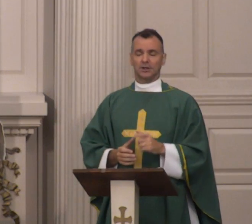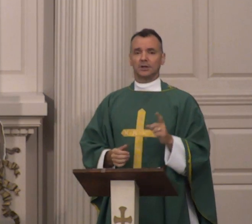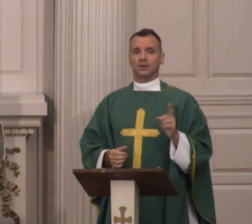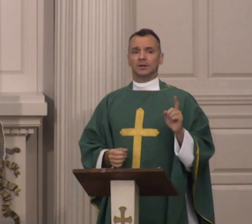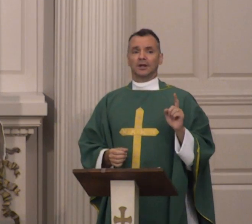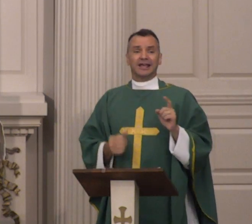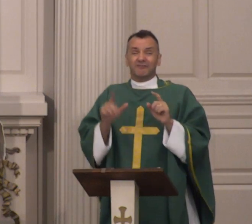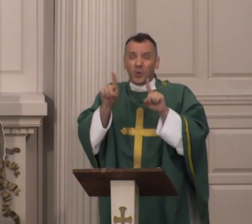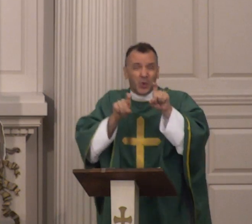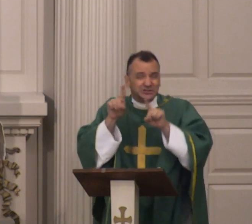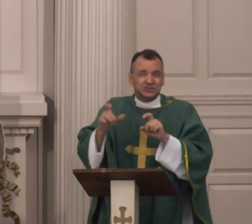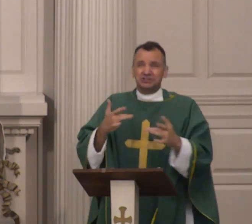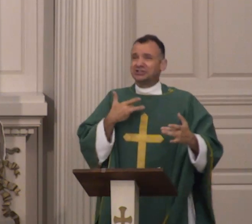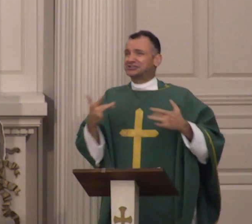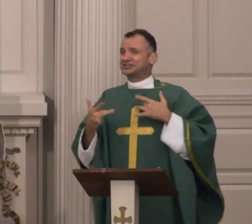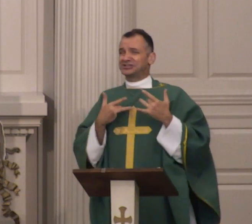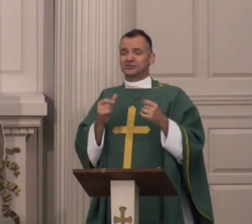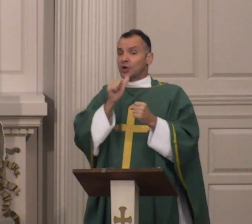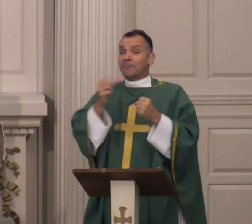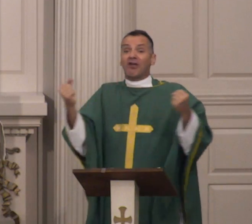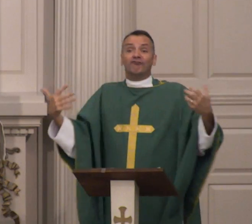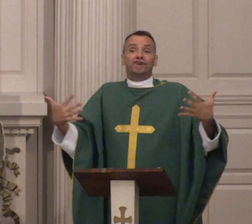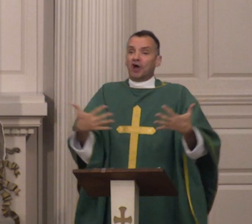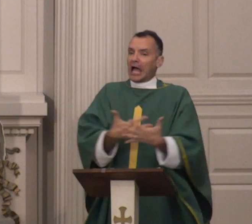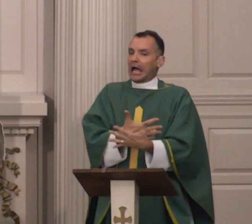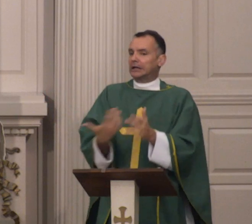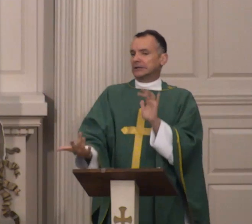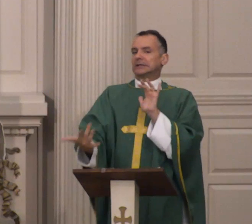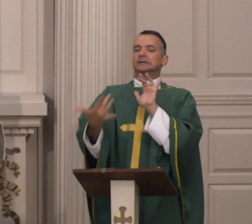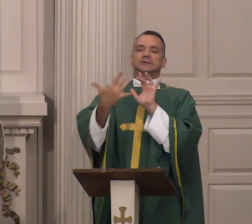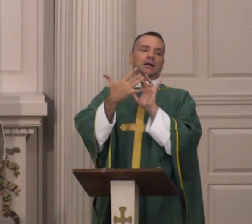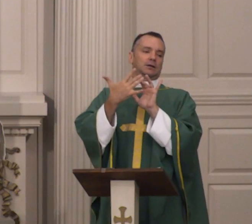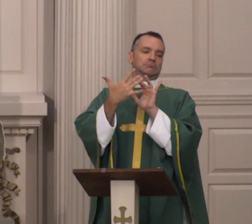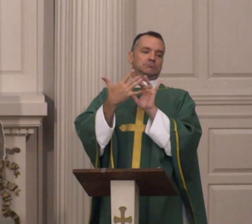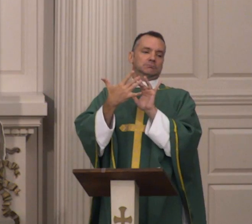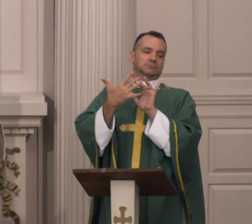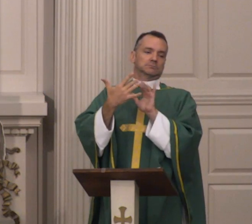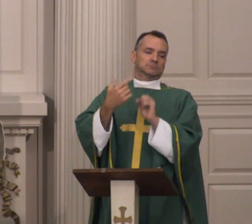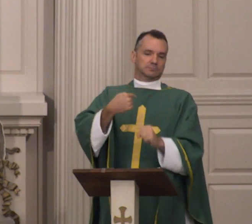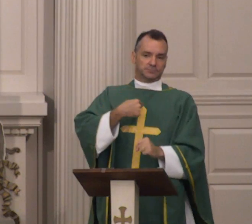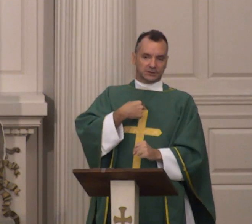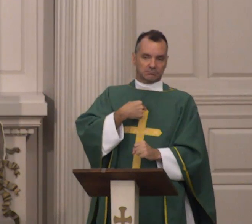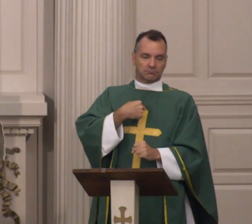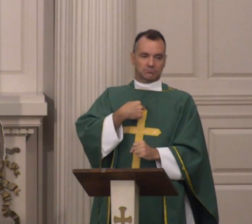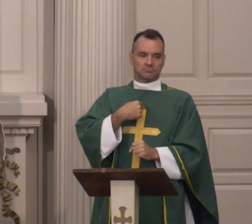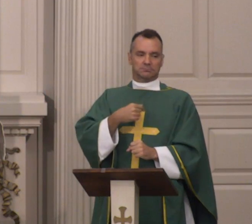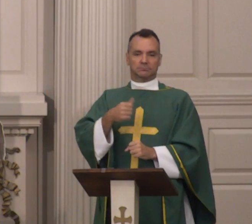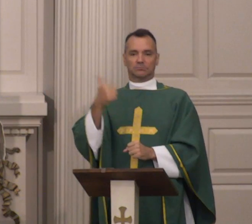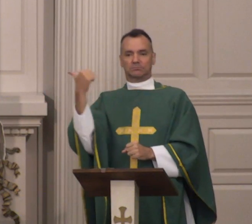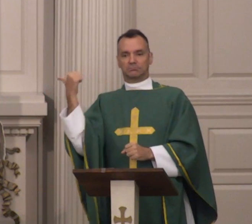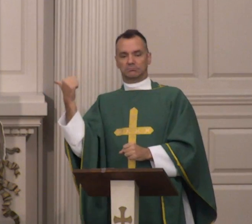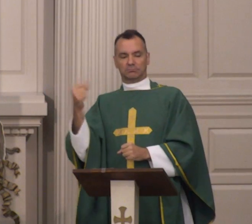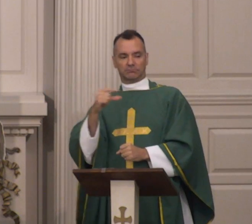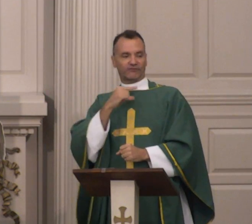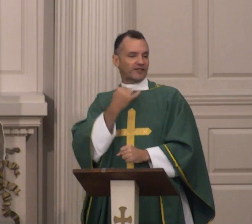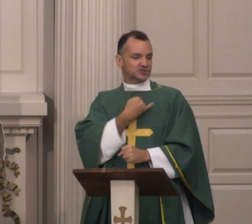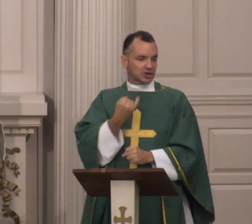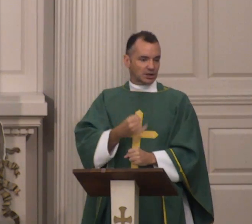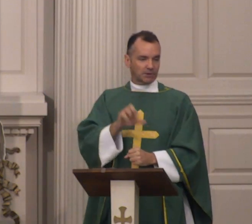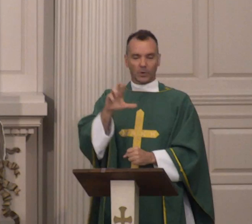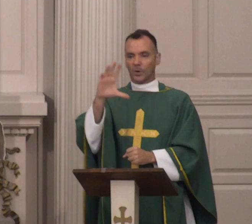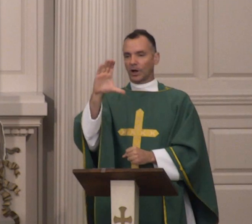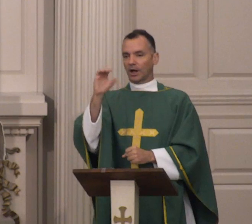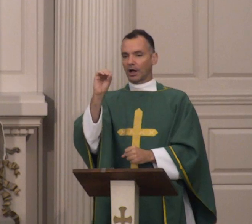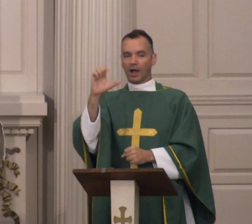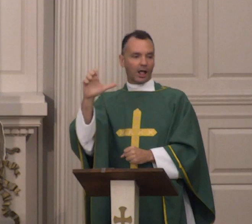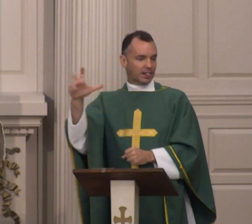It's helping us become more organized. Any questions, again, concerns, please don't be afraid to contact me. Father